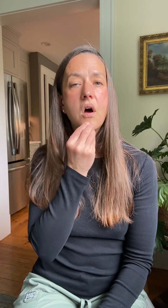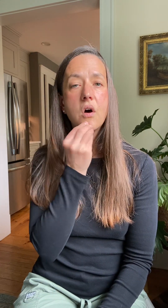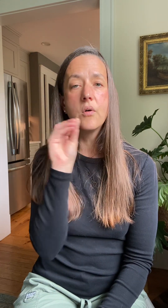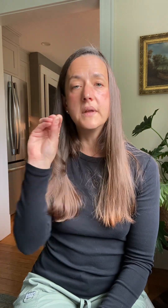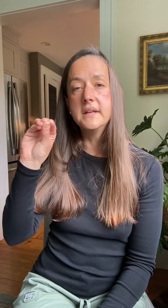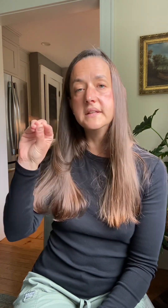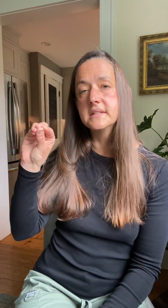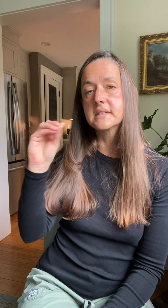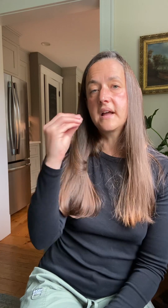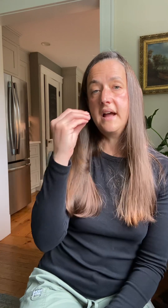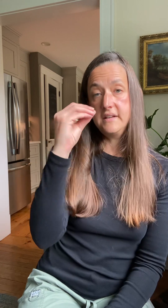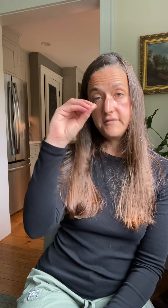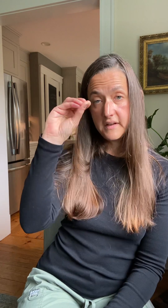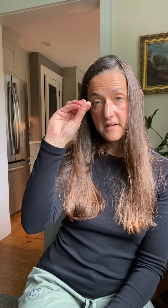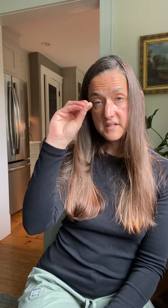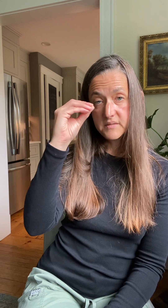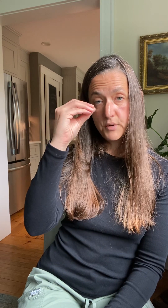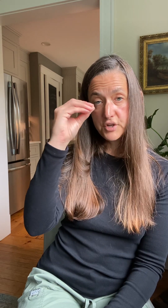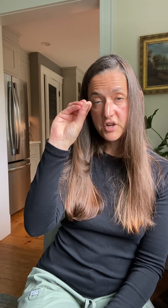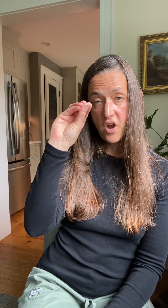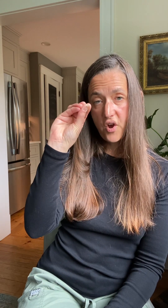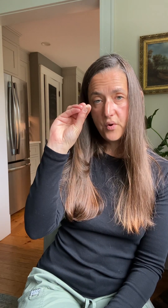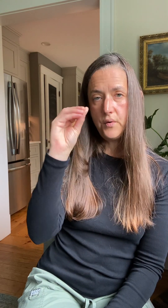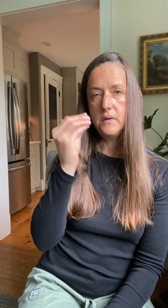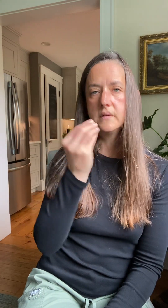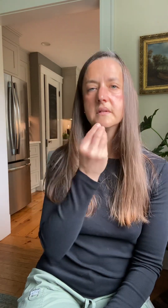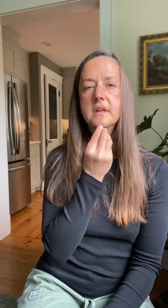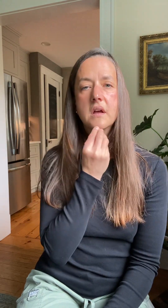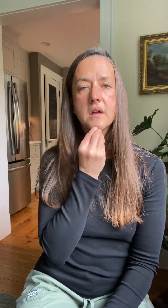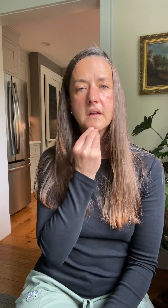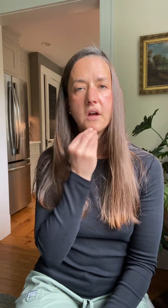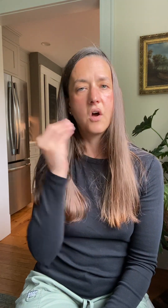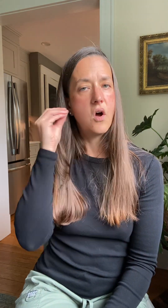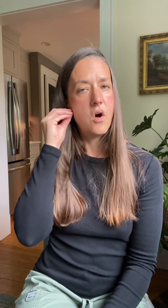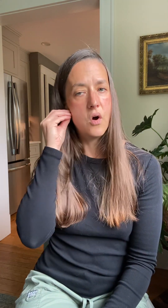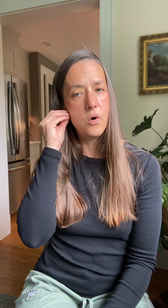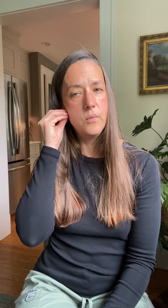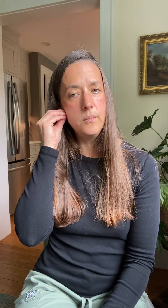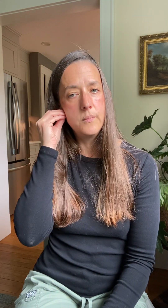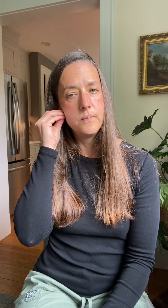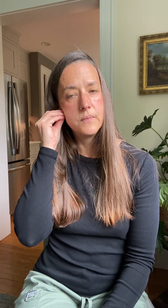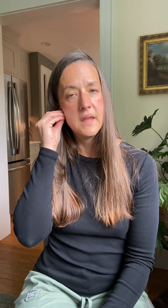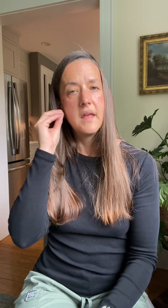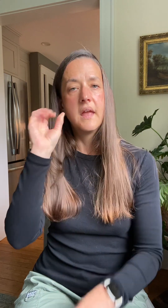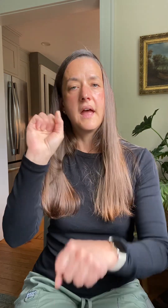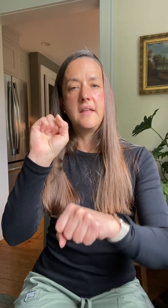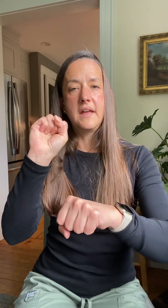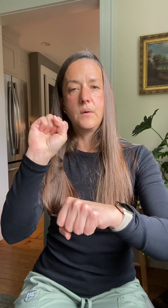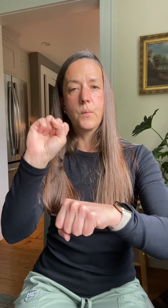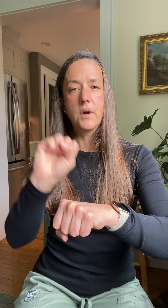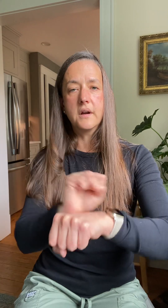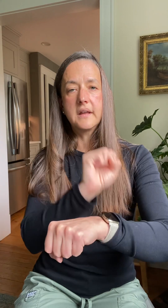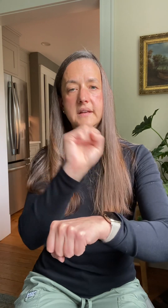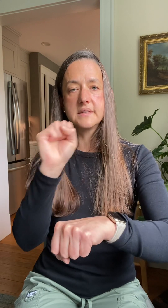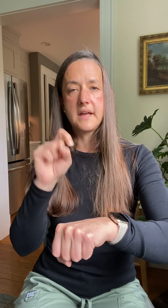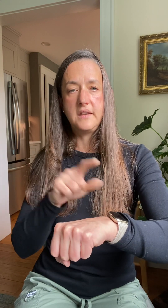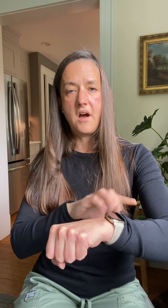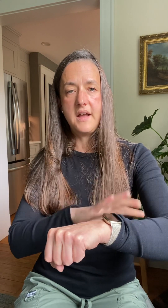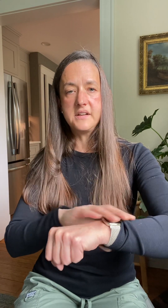Home is kind of a smushed O, home. And then work is a